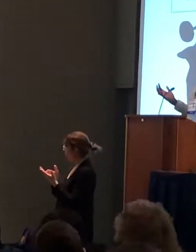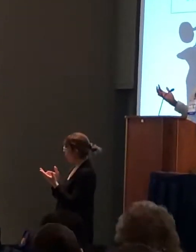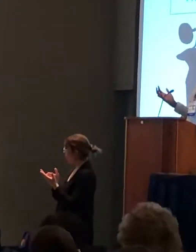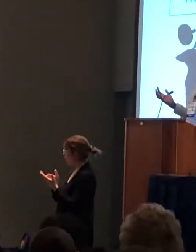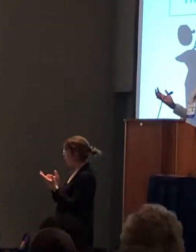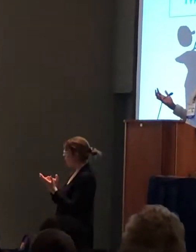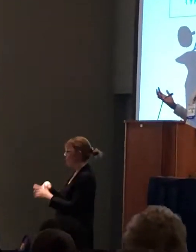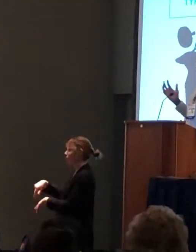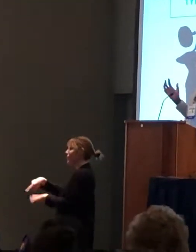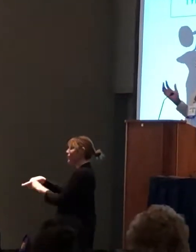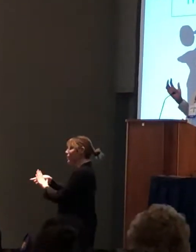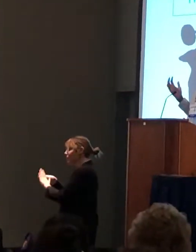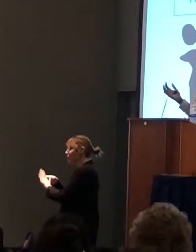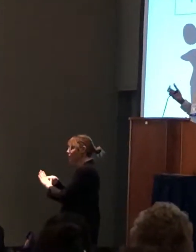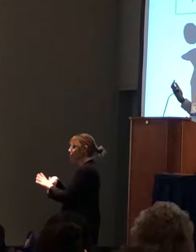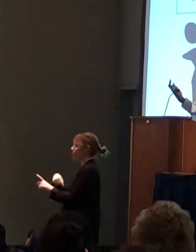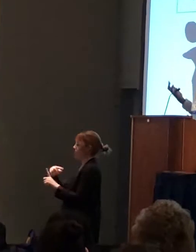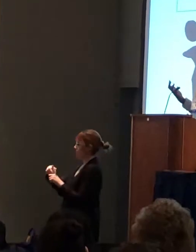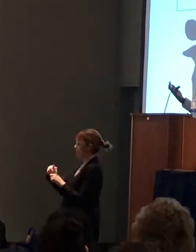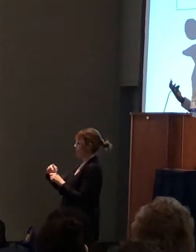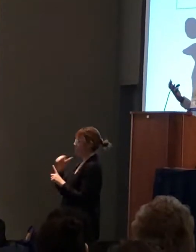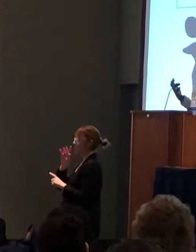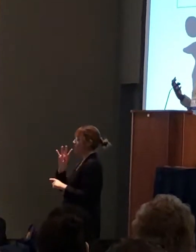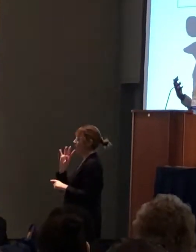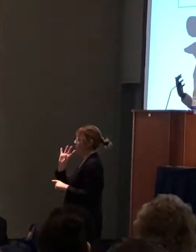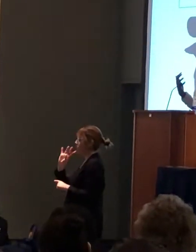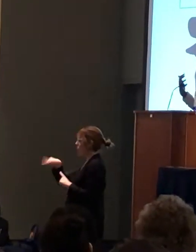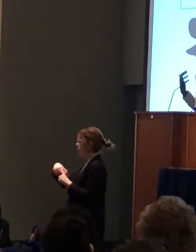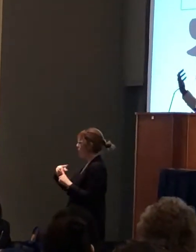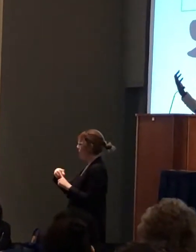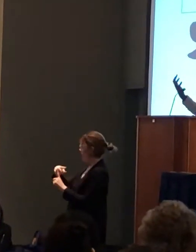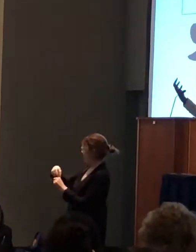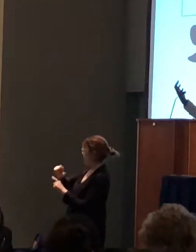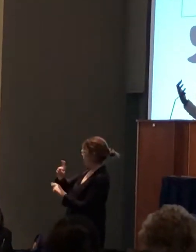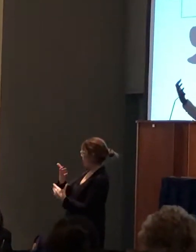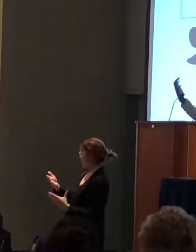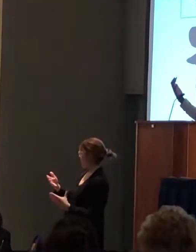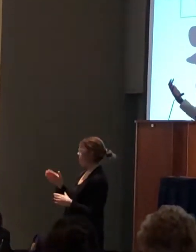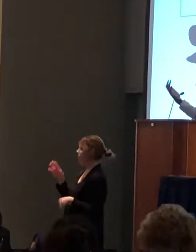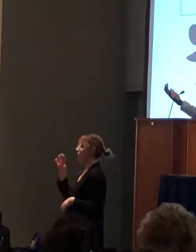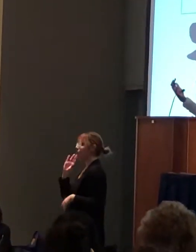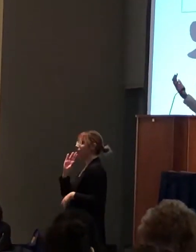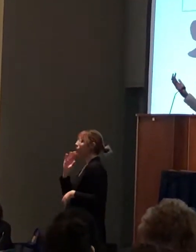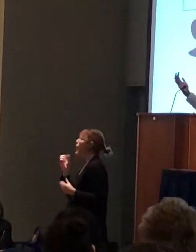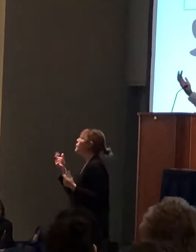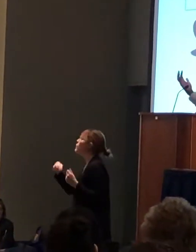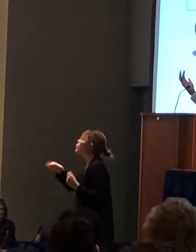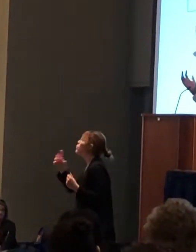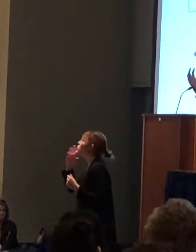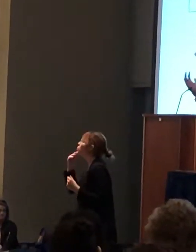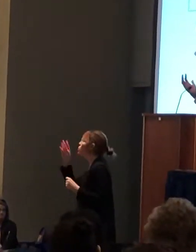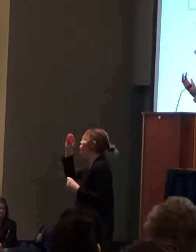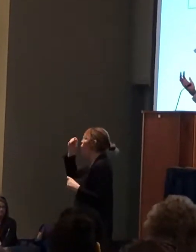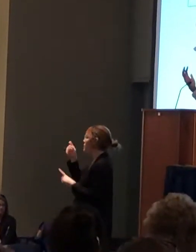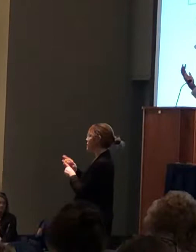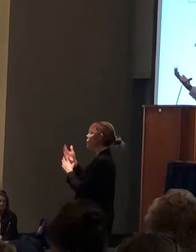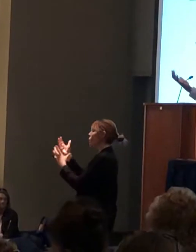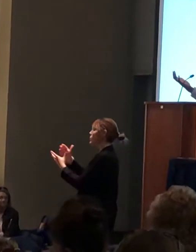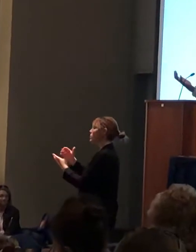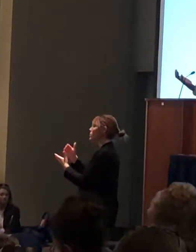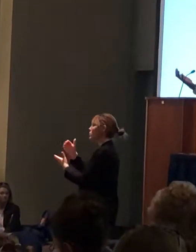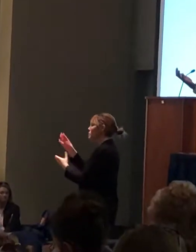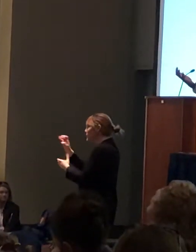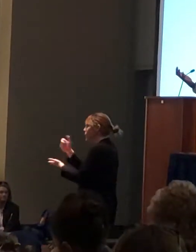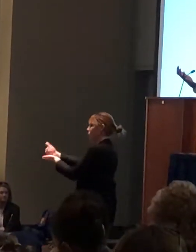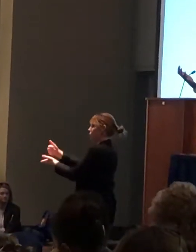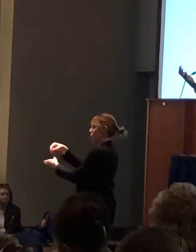it. We don't typically talk about the other side of it. You know, how many of you have boys that want to be